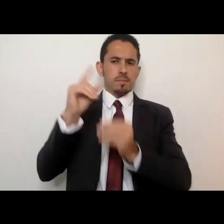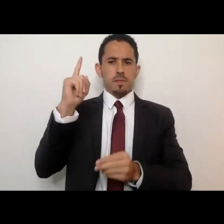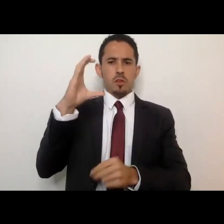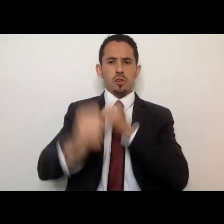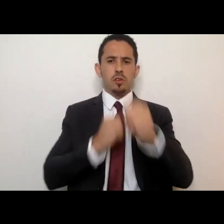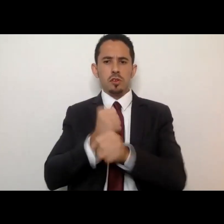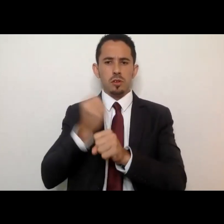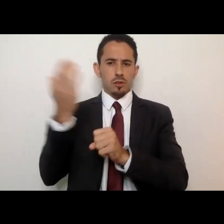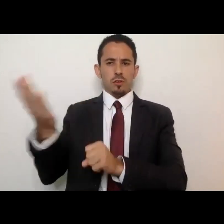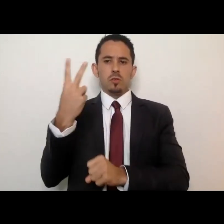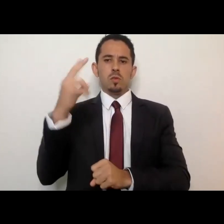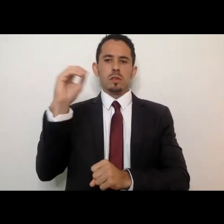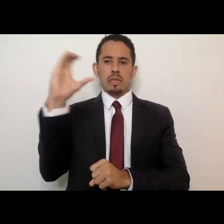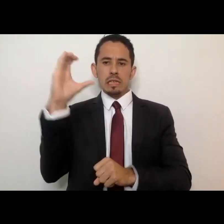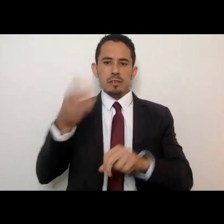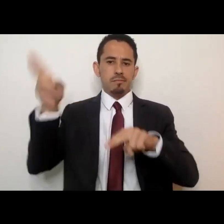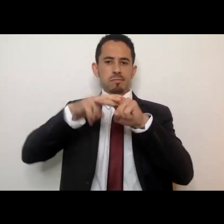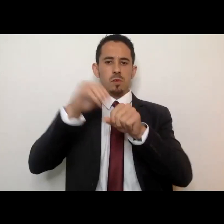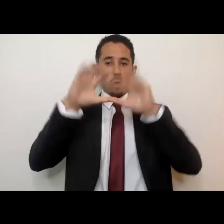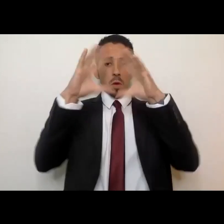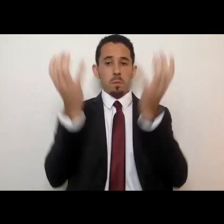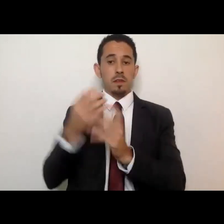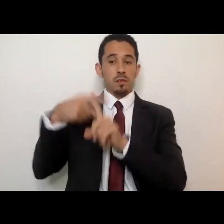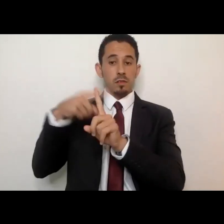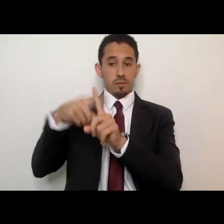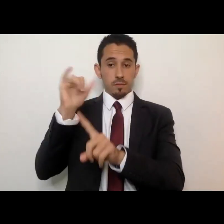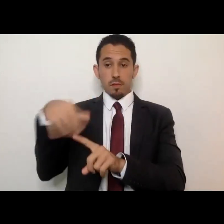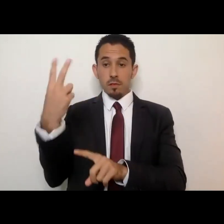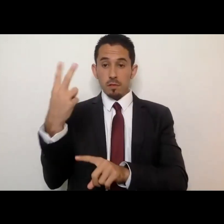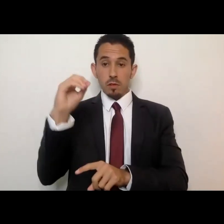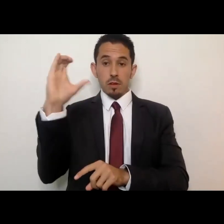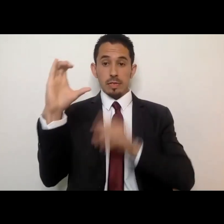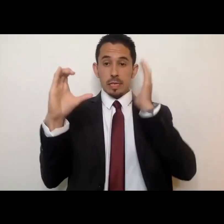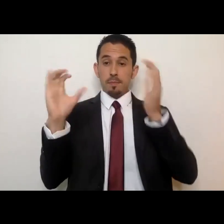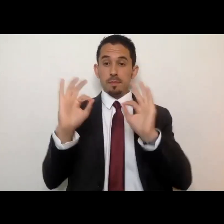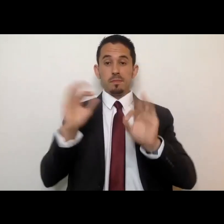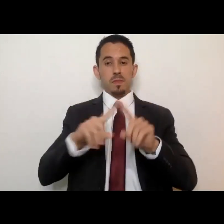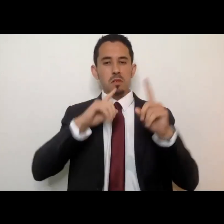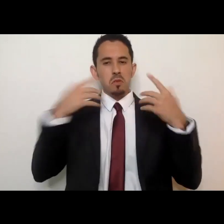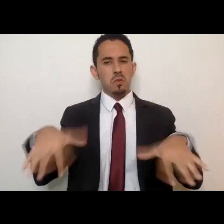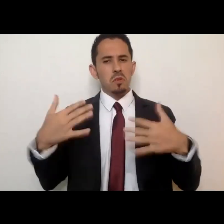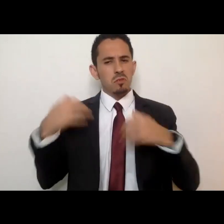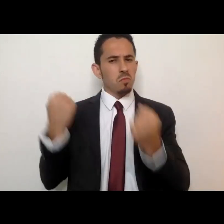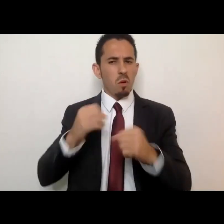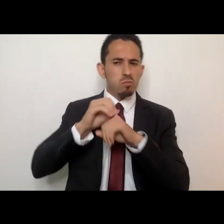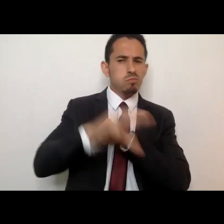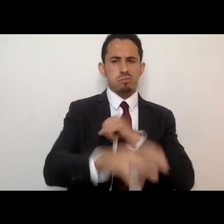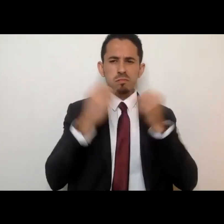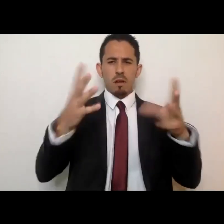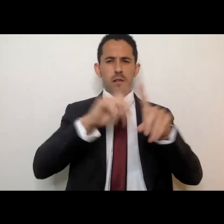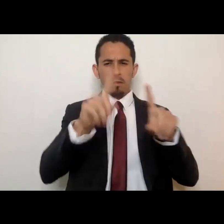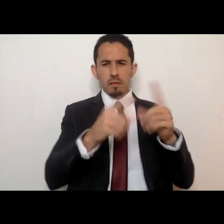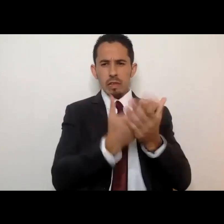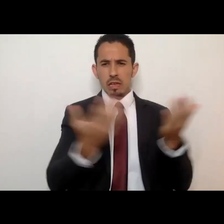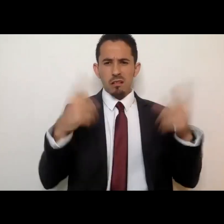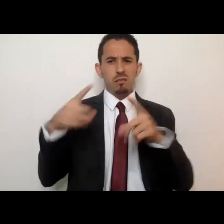Evidence shows that over the course of the past 100 years, there's been a 2 degrees centigrade increase in temperature worldwide. It